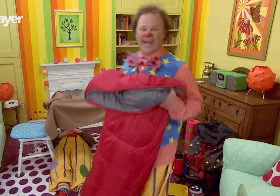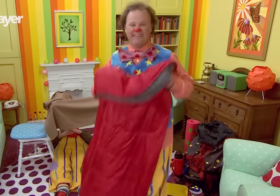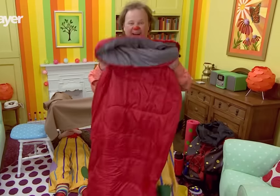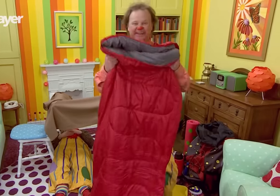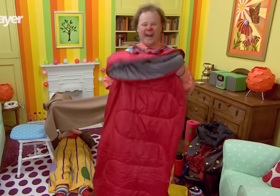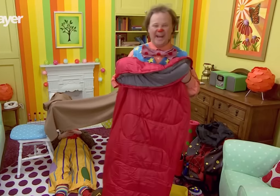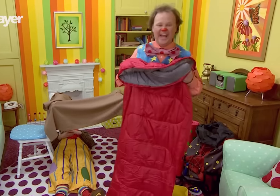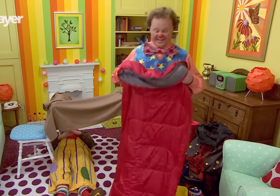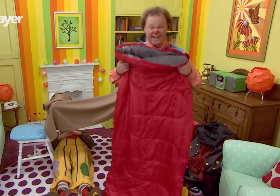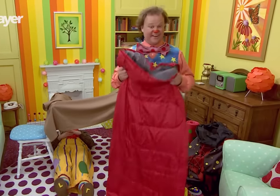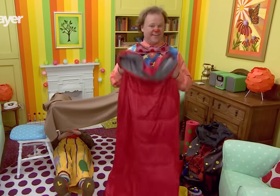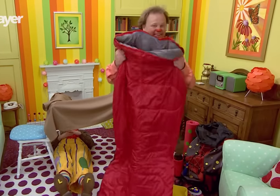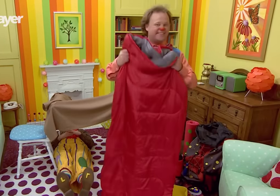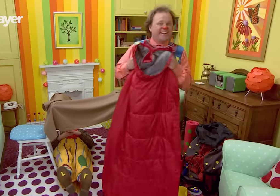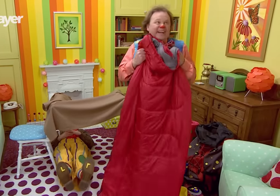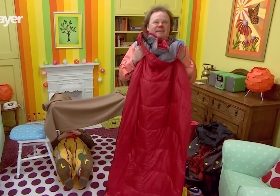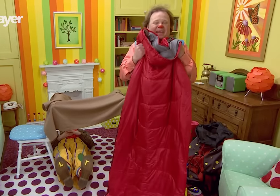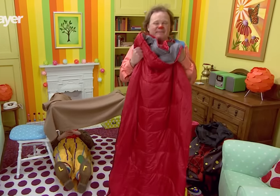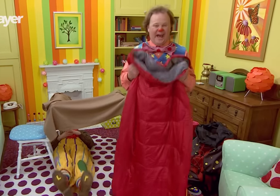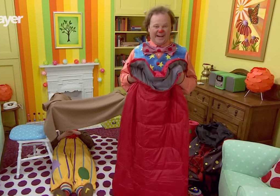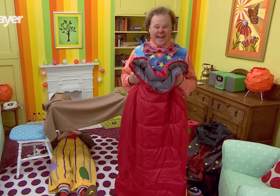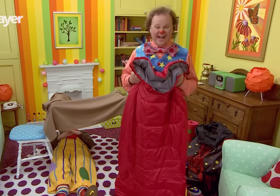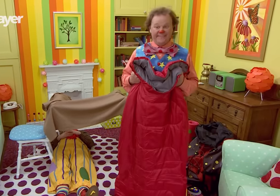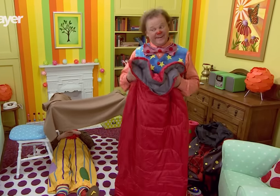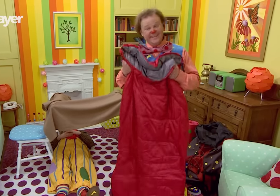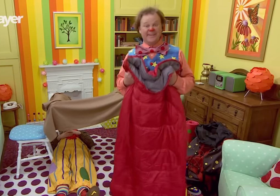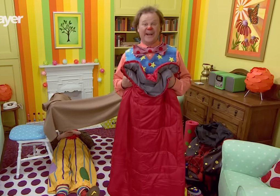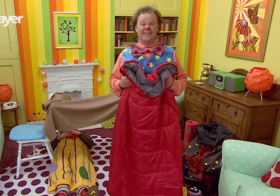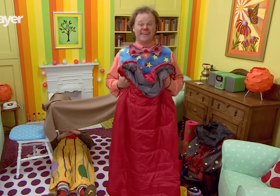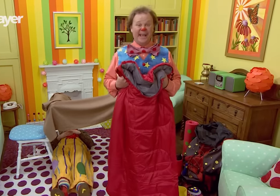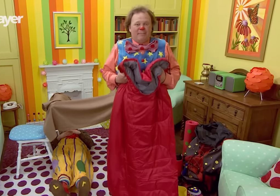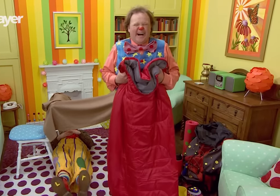Here we are, Grandad. I've got your sleeping bag now. You can go to sleep.